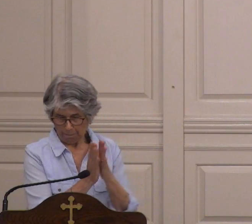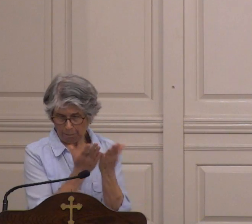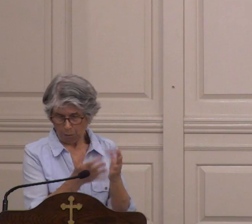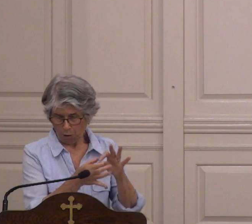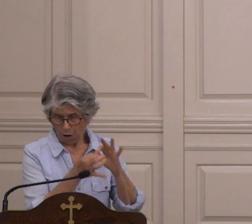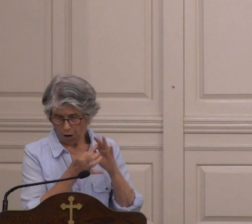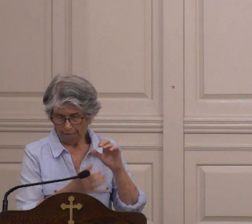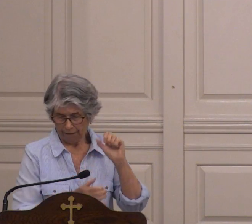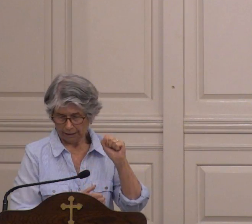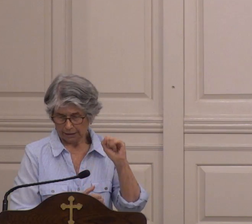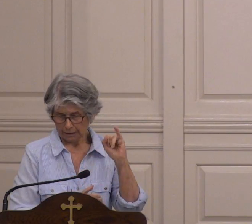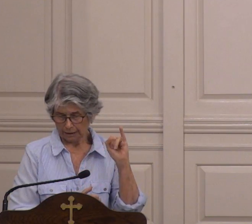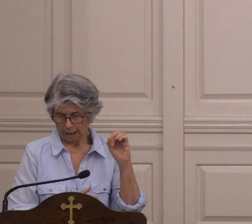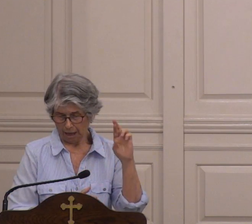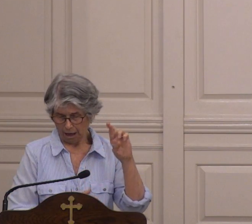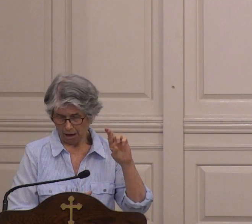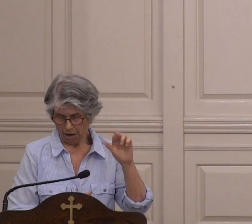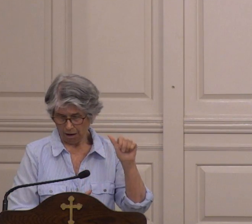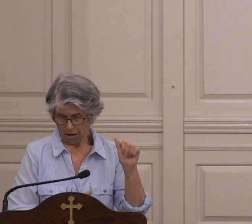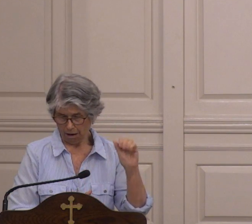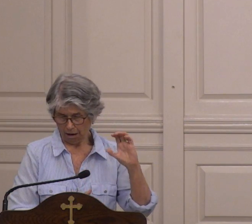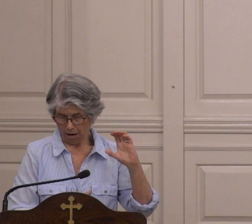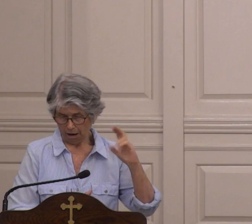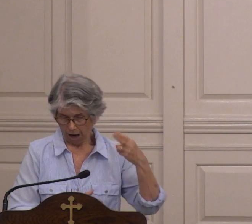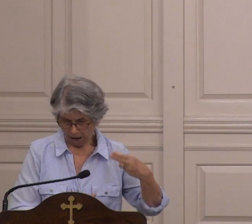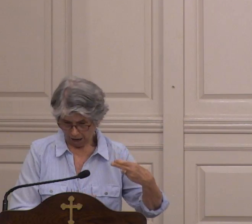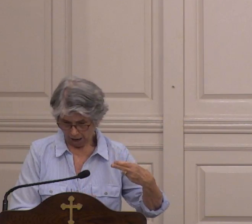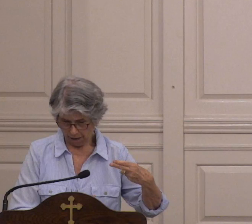First reading is from the book of Sirach.